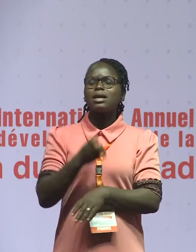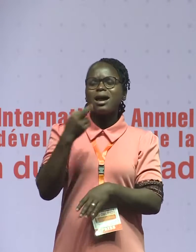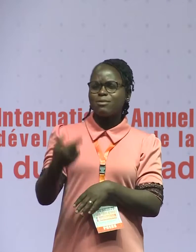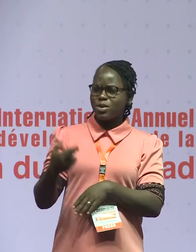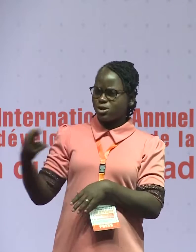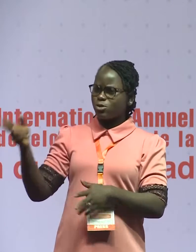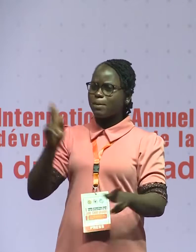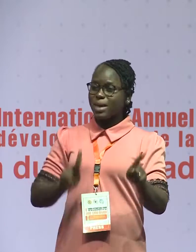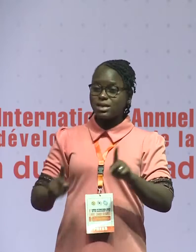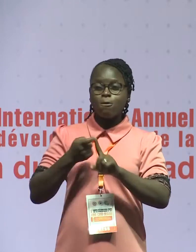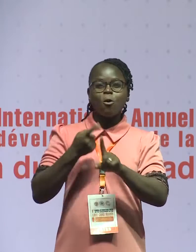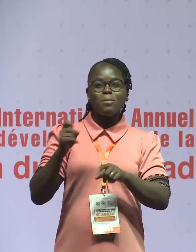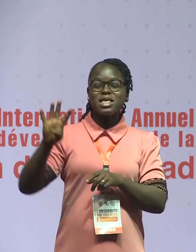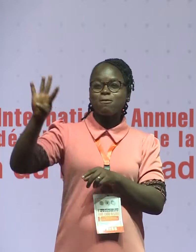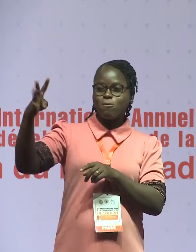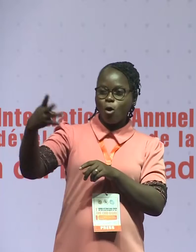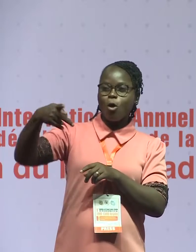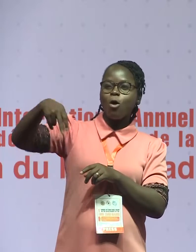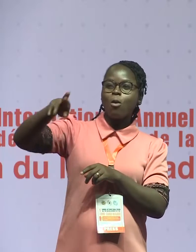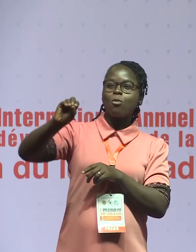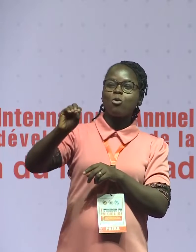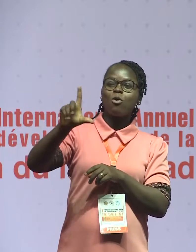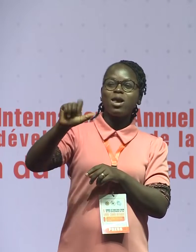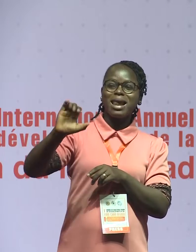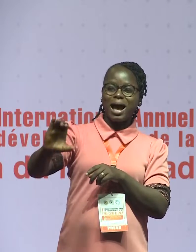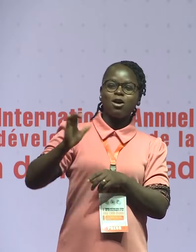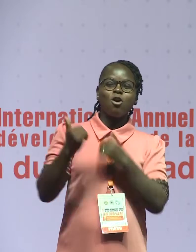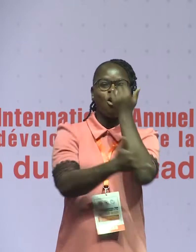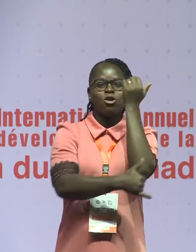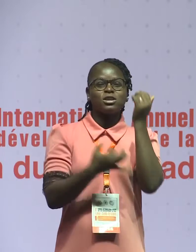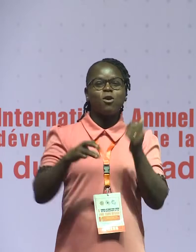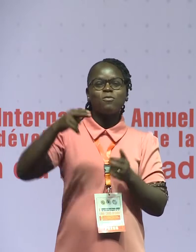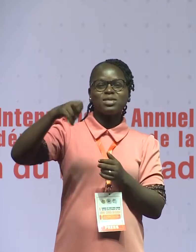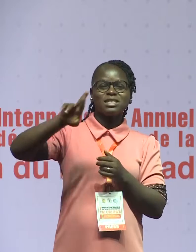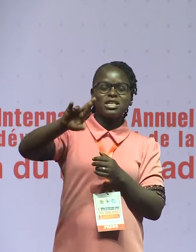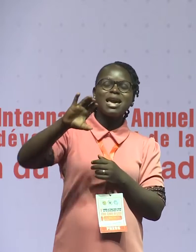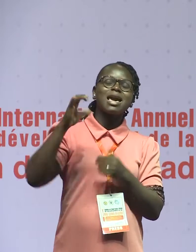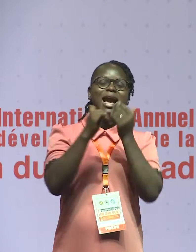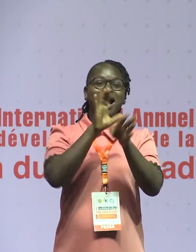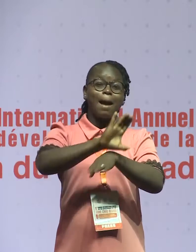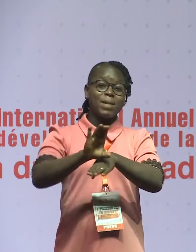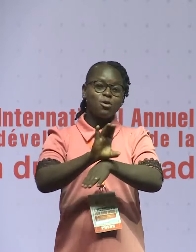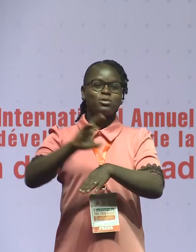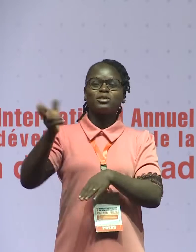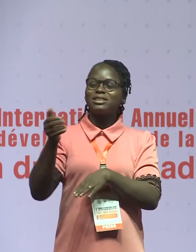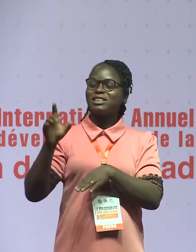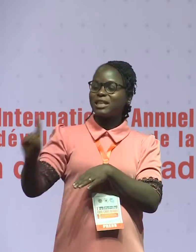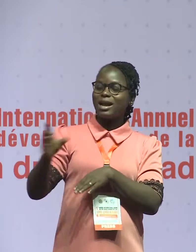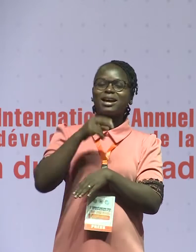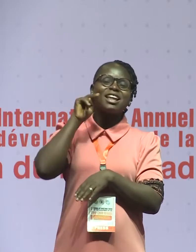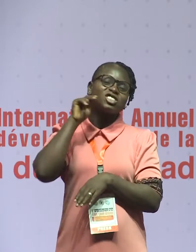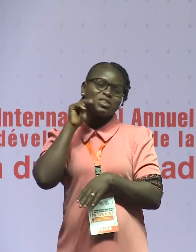persons from the four PROLAC countries of Niger, Cameroon, Chad, and Nigeria,